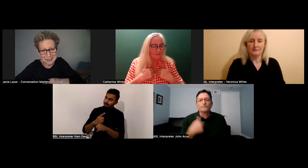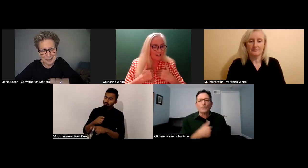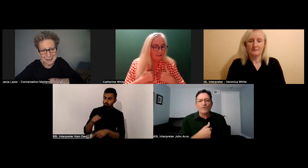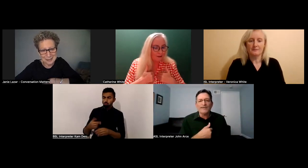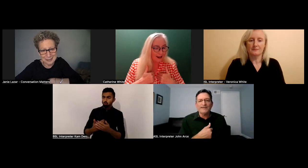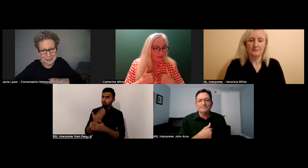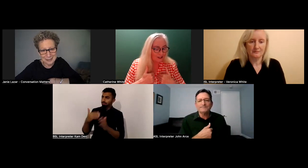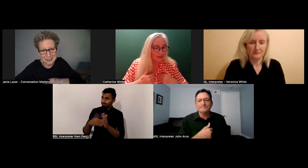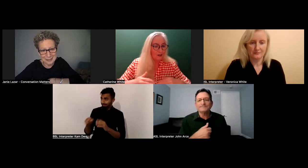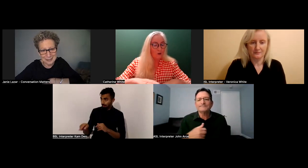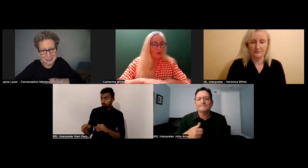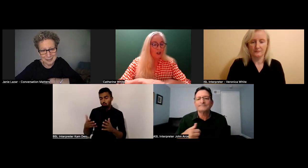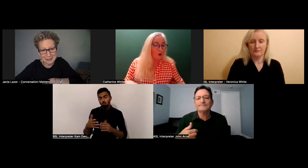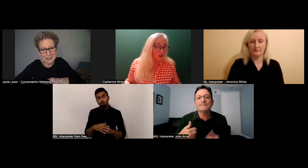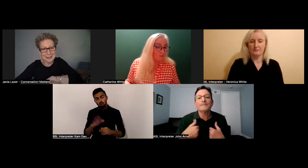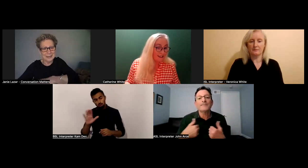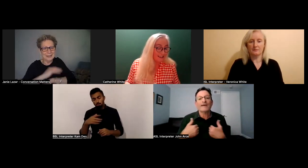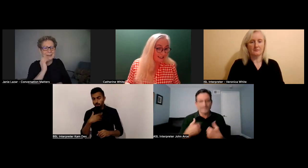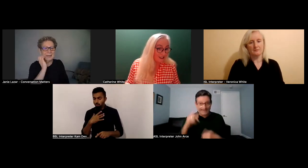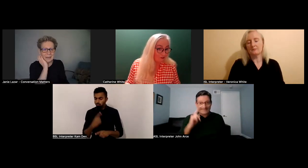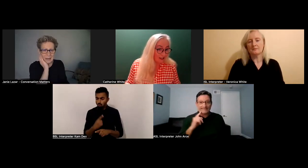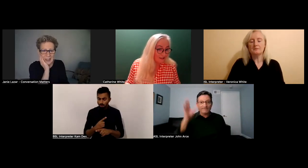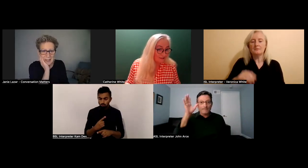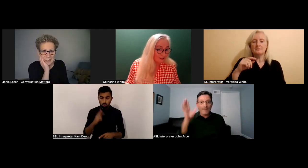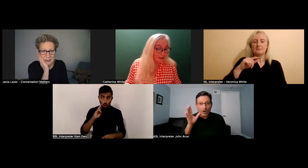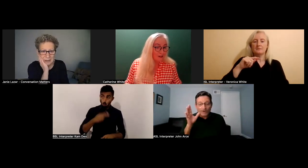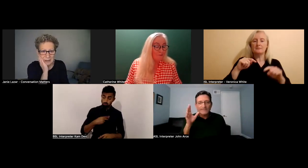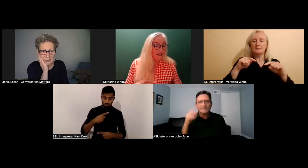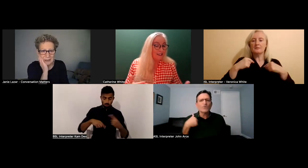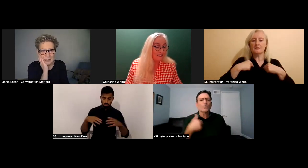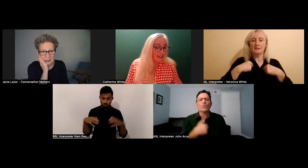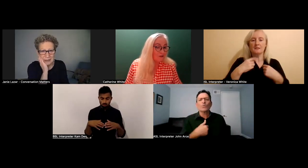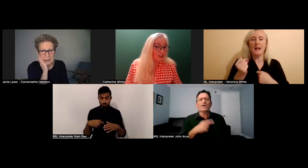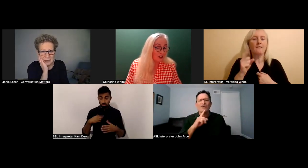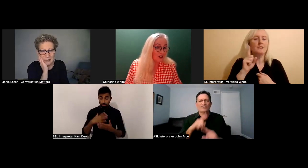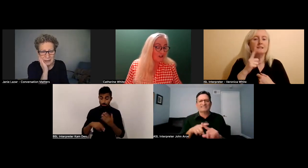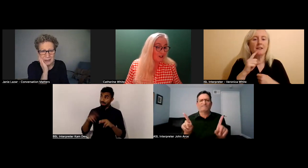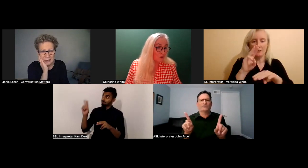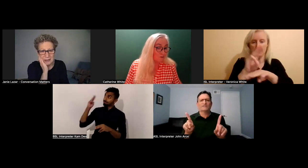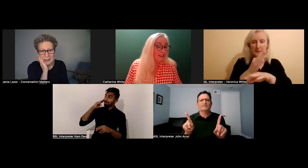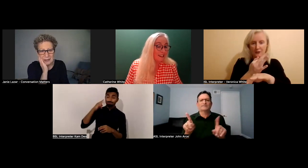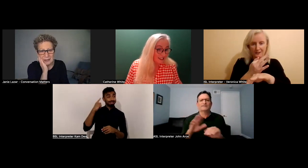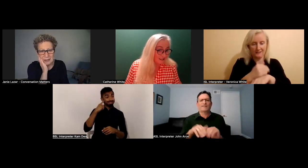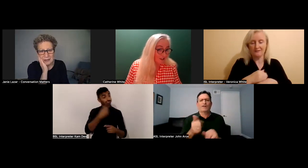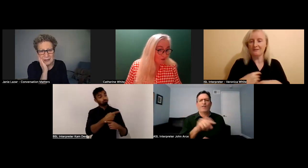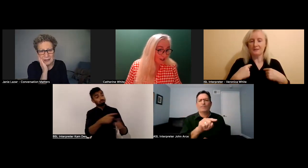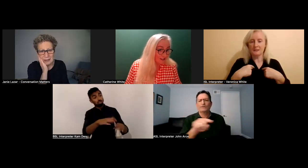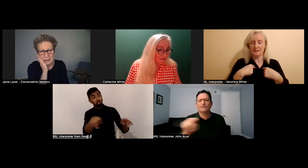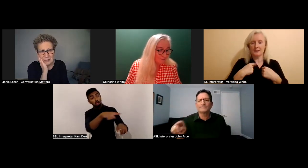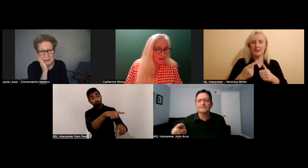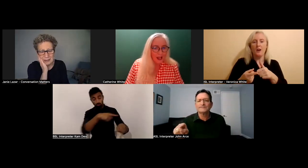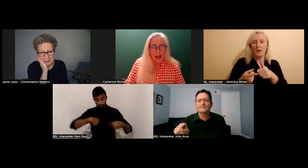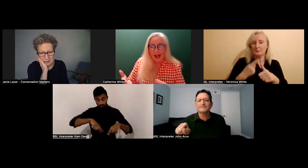In having deaf parents, we are automatically different, because the language and the culture at home is